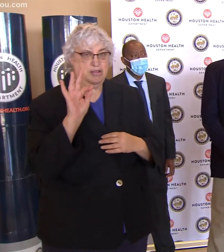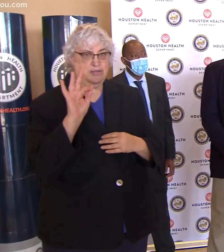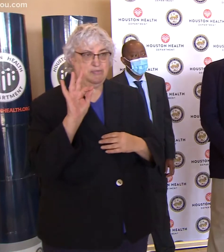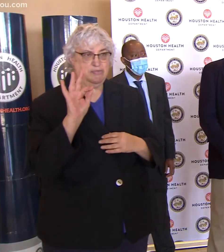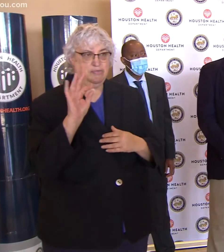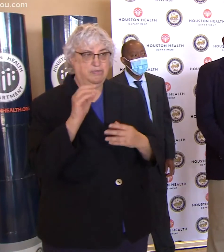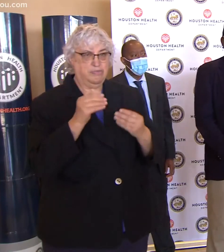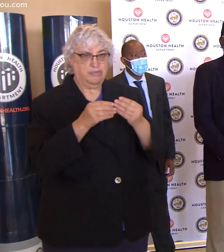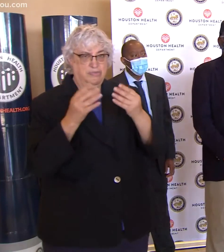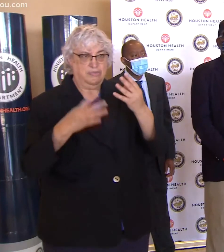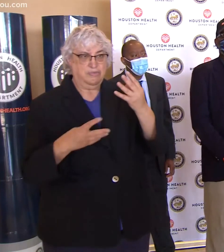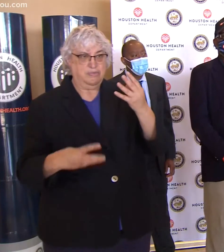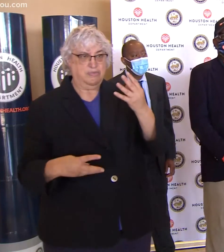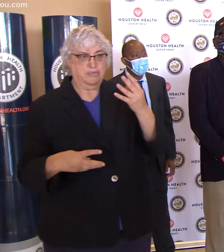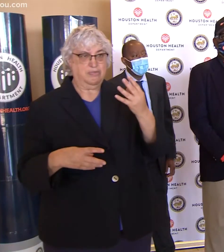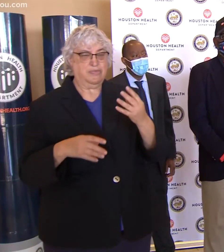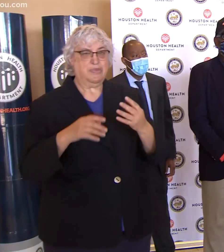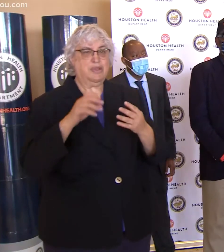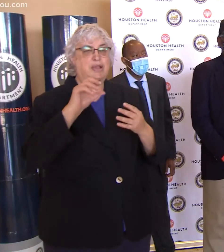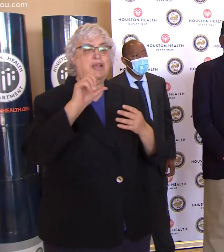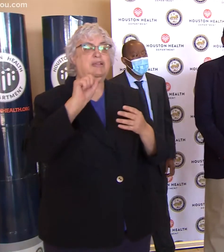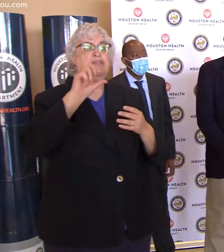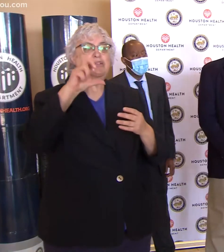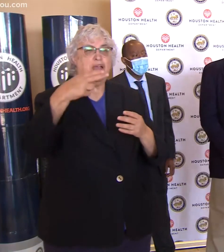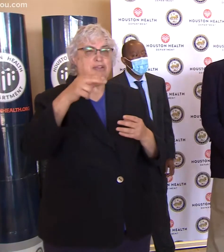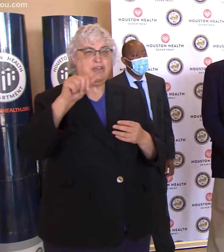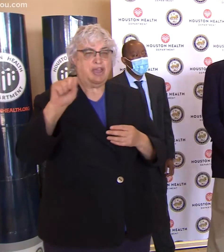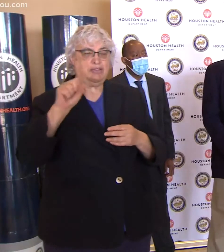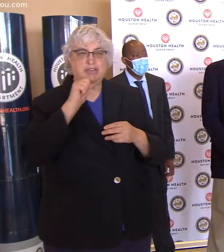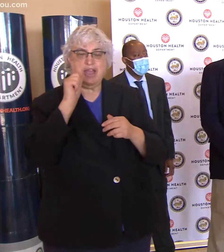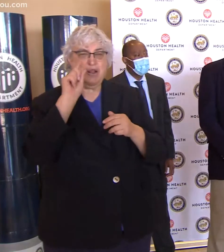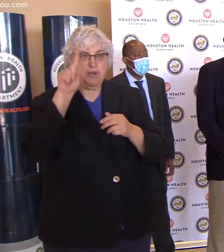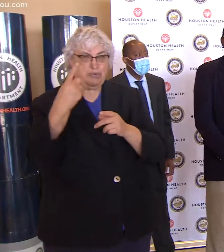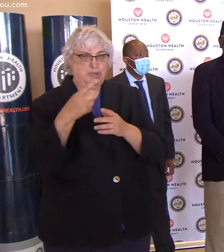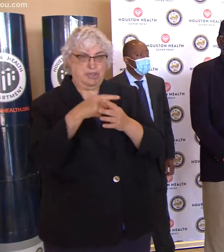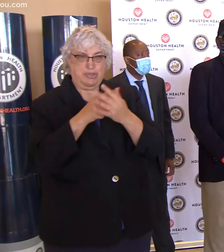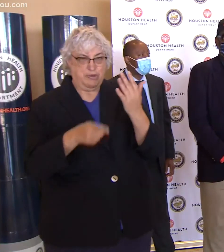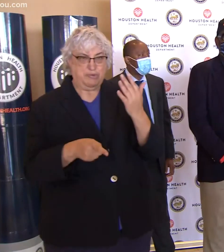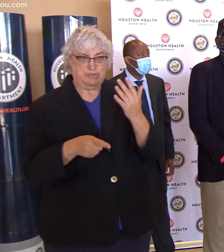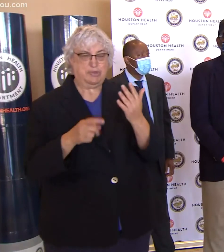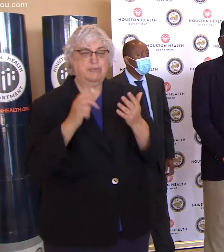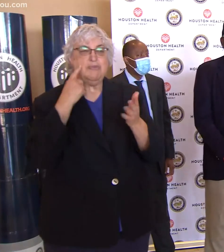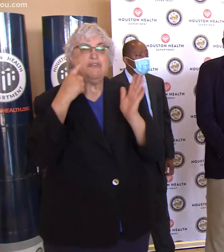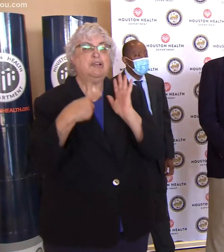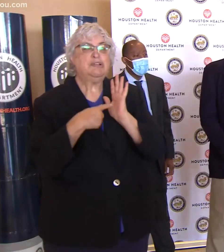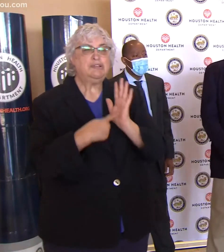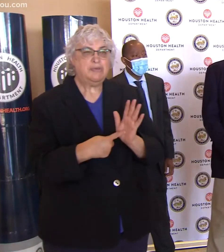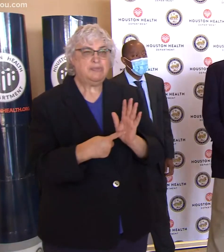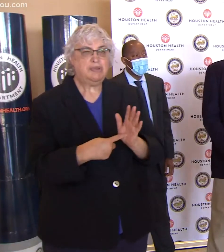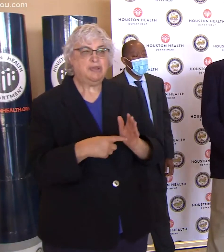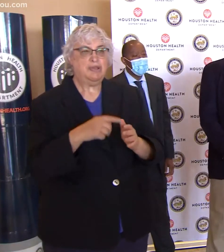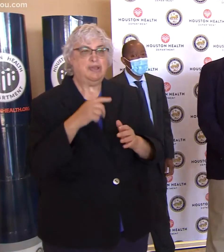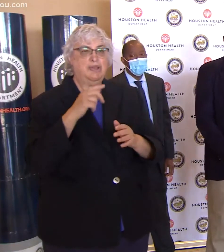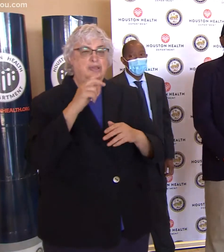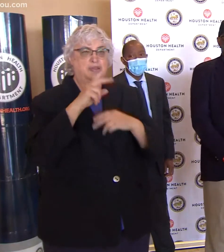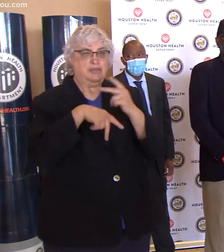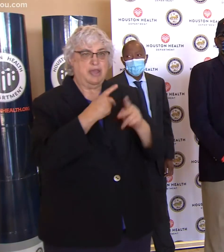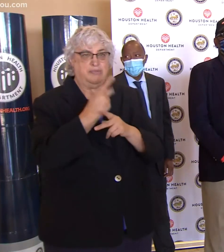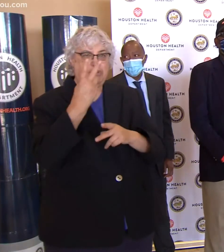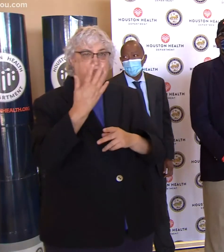that are listed, but it also says such as. So it's not limited to just those 9 conditions. Type 2